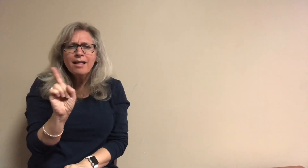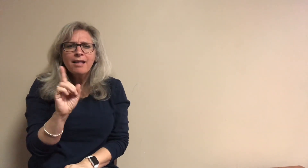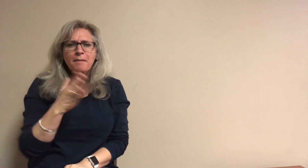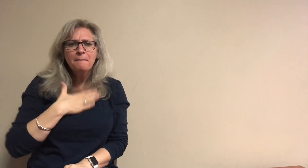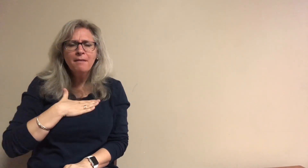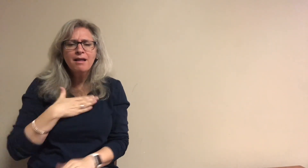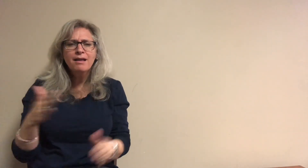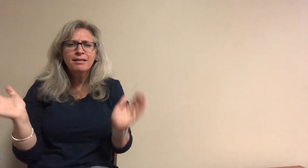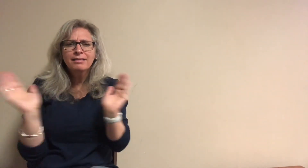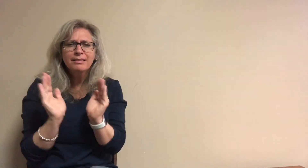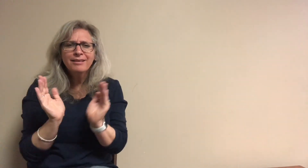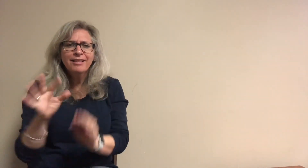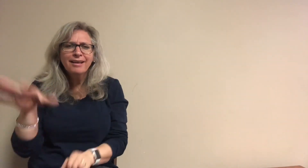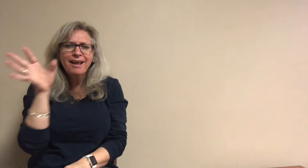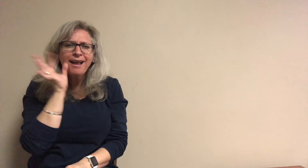Where did my little cat go?